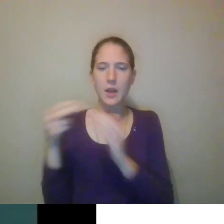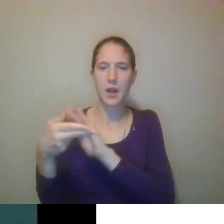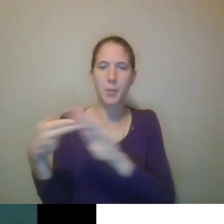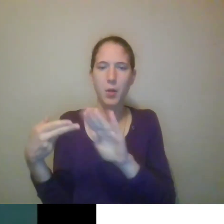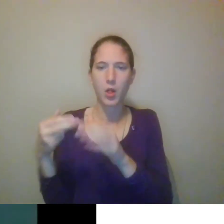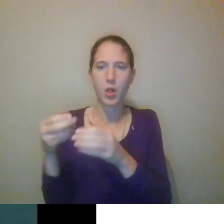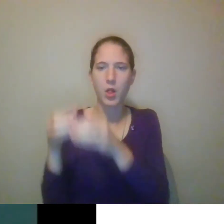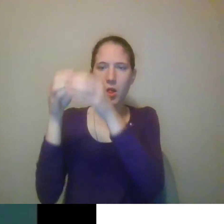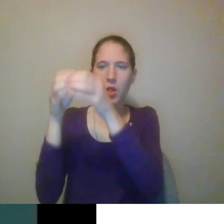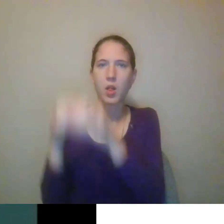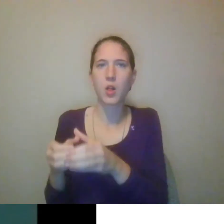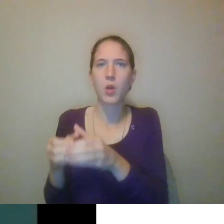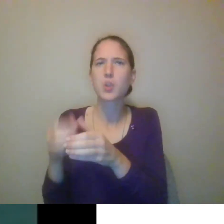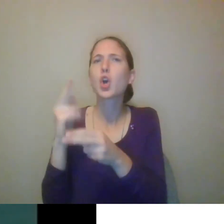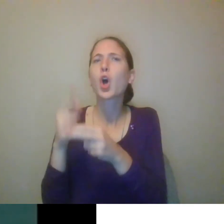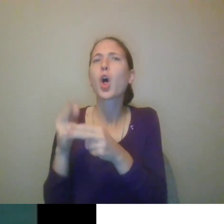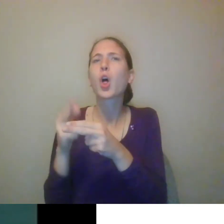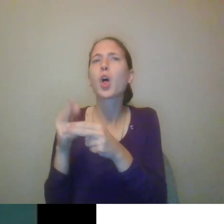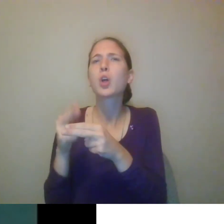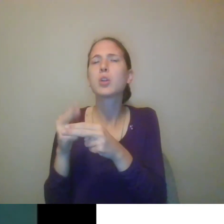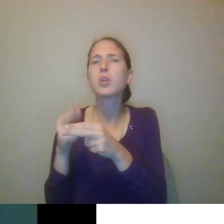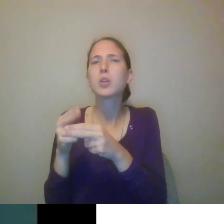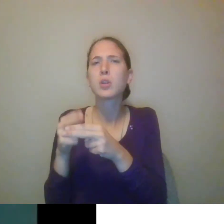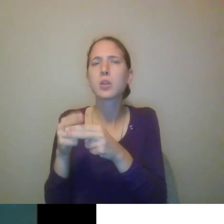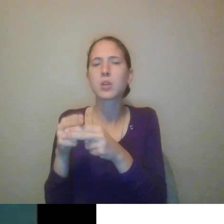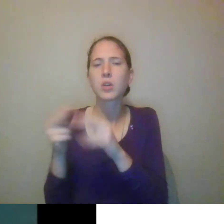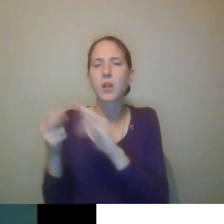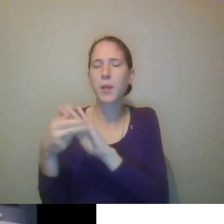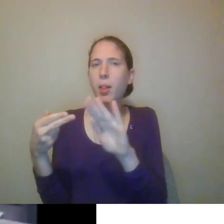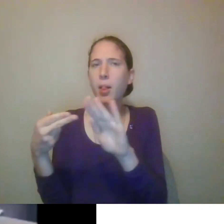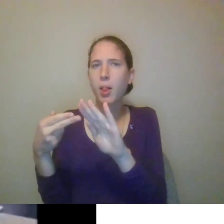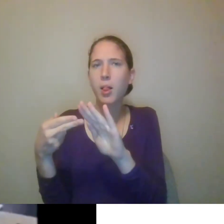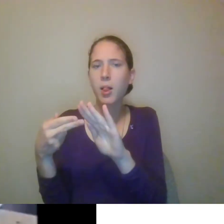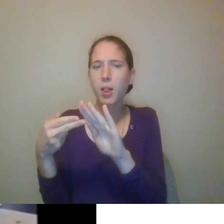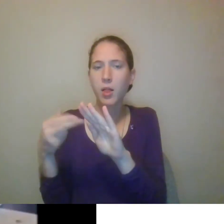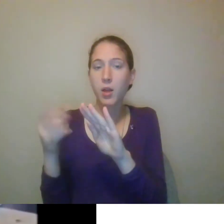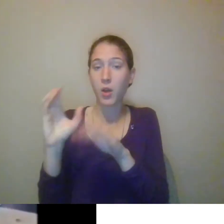orange juice, what is it called? How do they describe it? Nate?